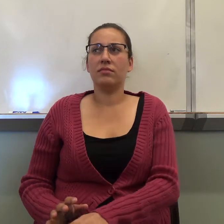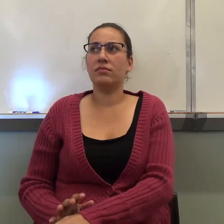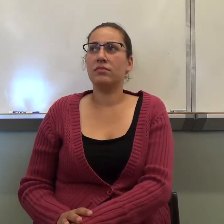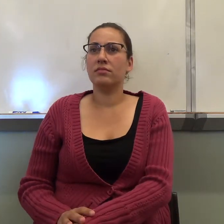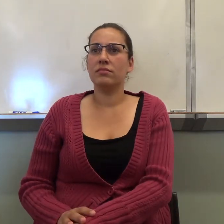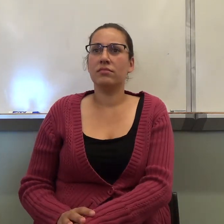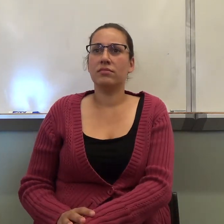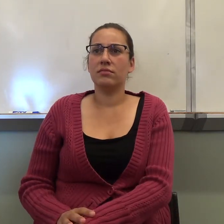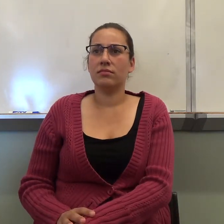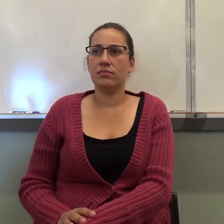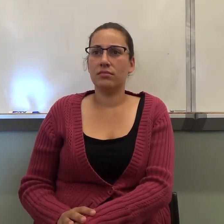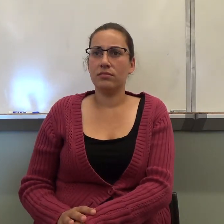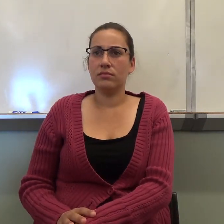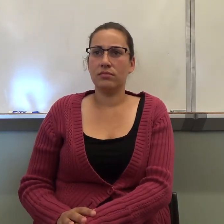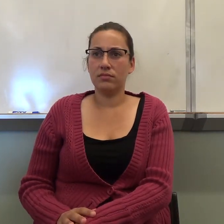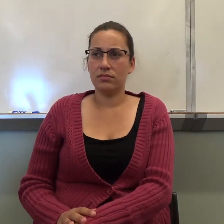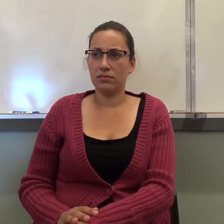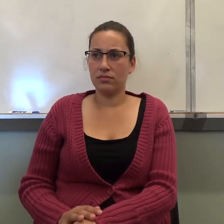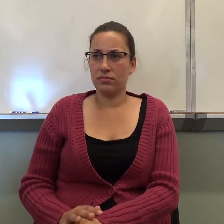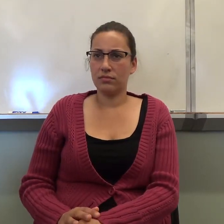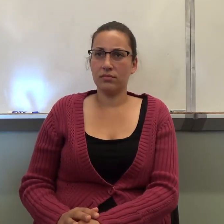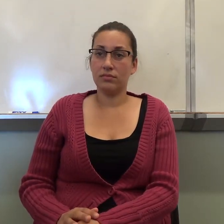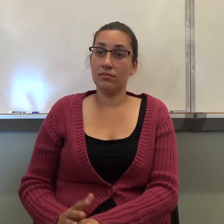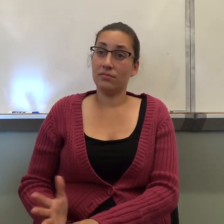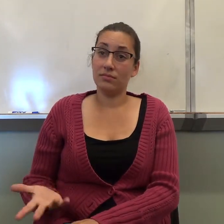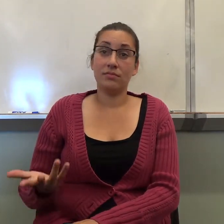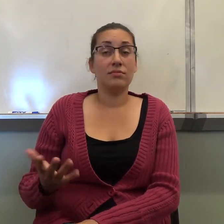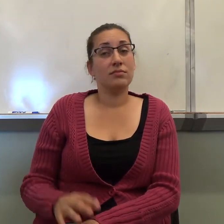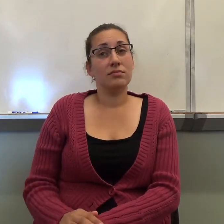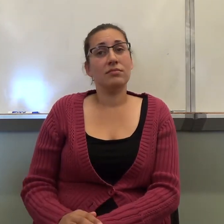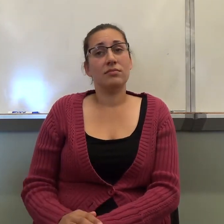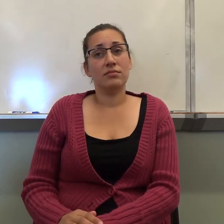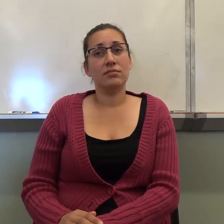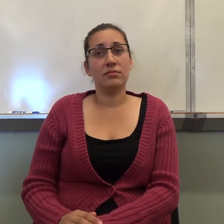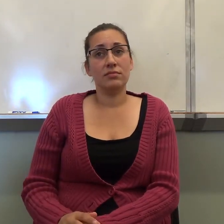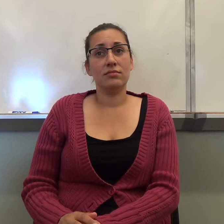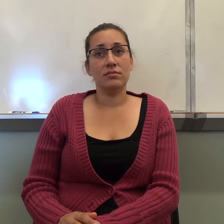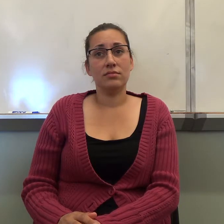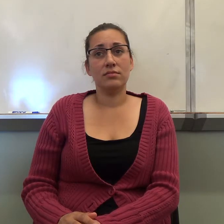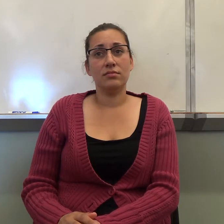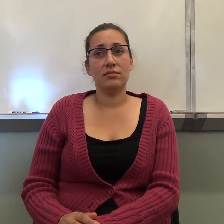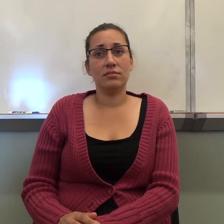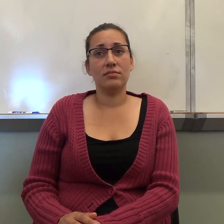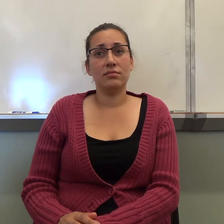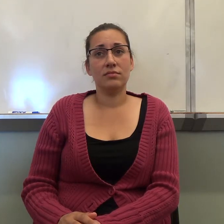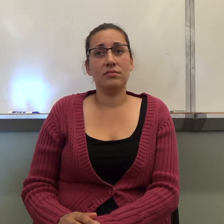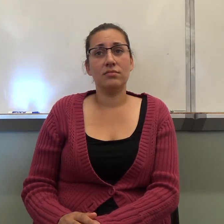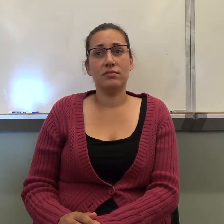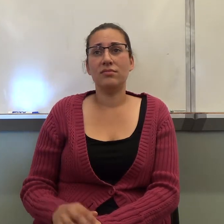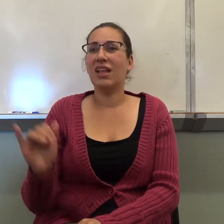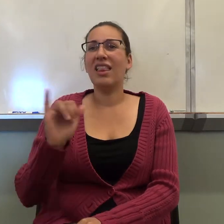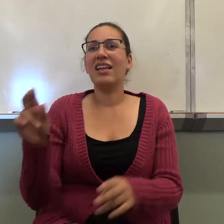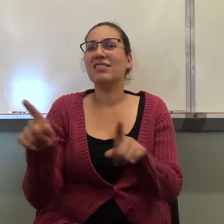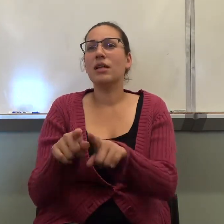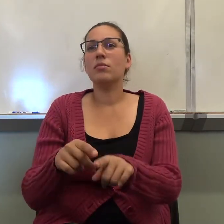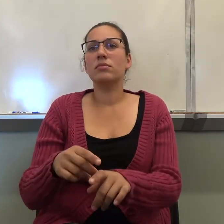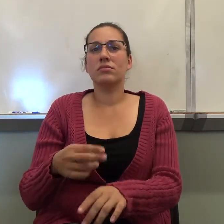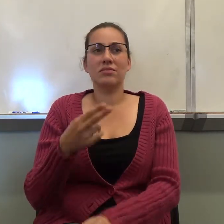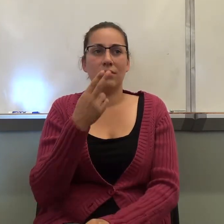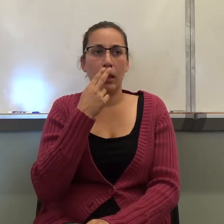Are there like terms? Sure. This one and this one are like, and this one and this one are like. Why?